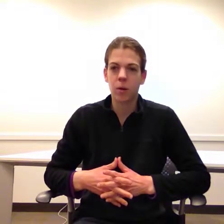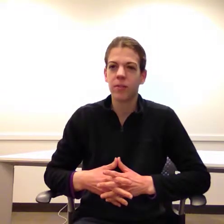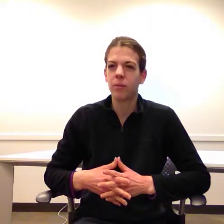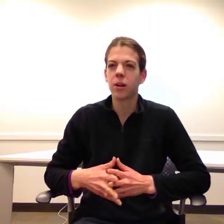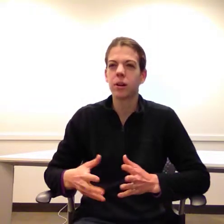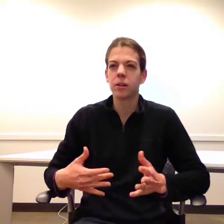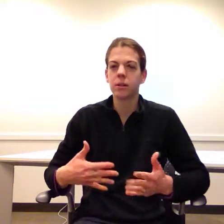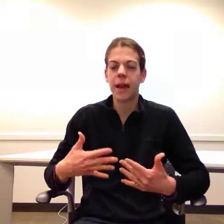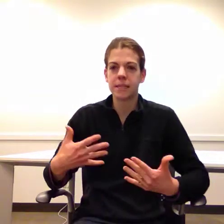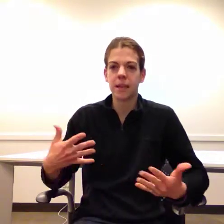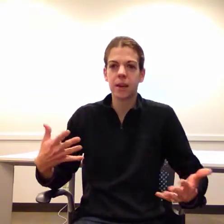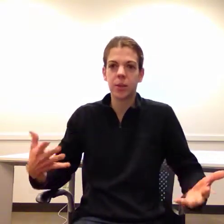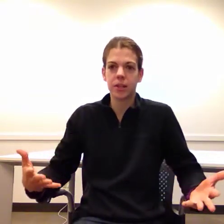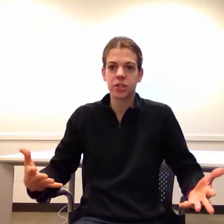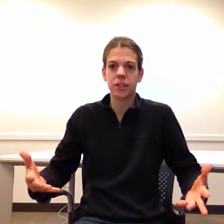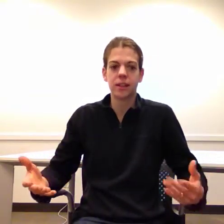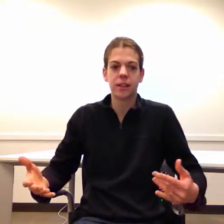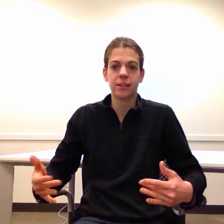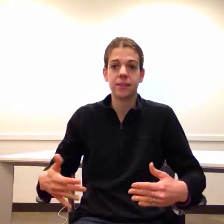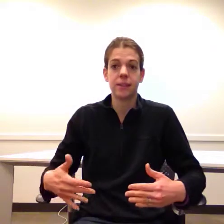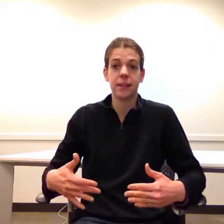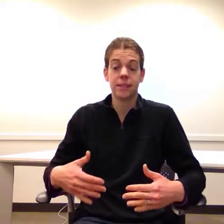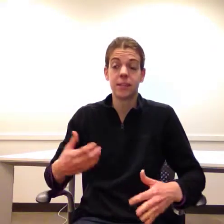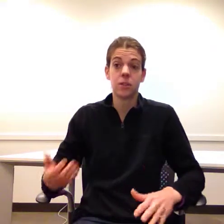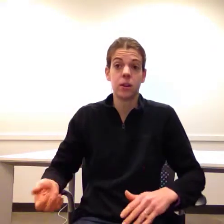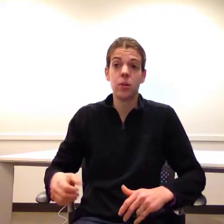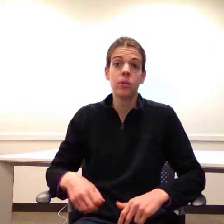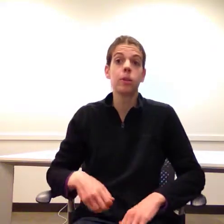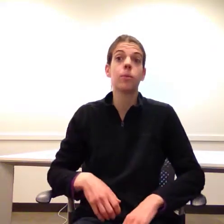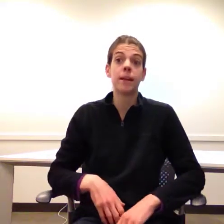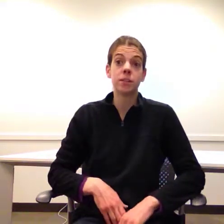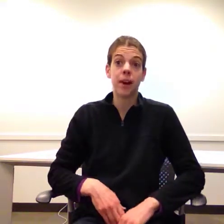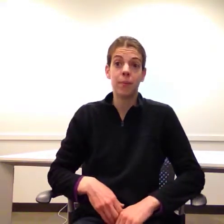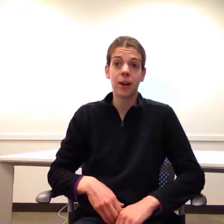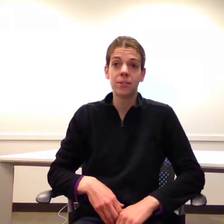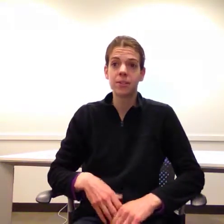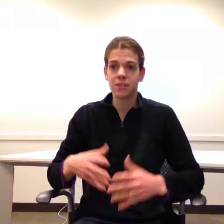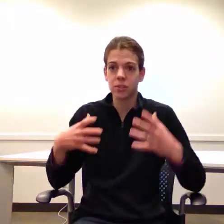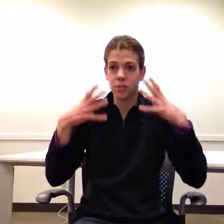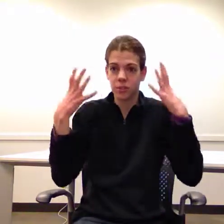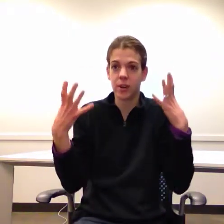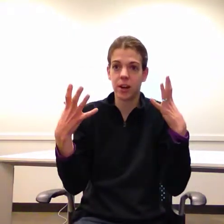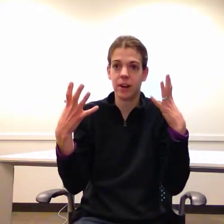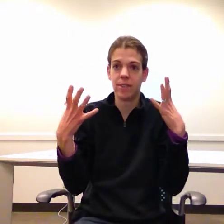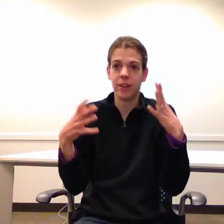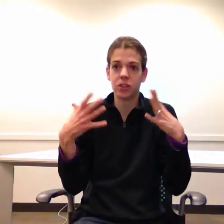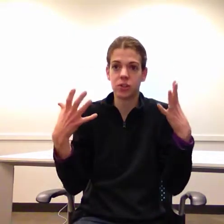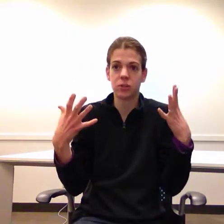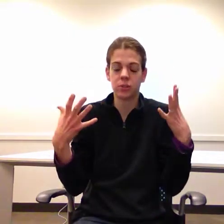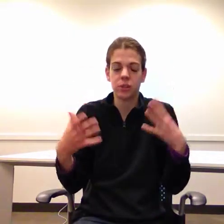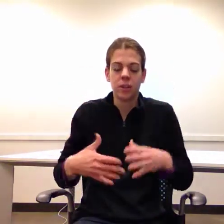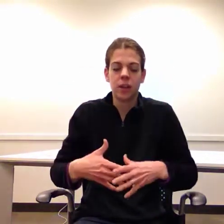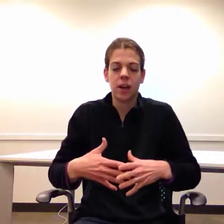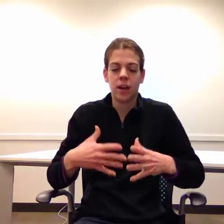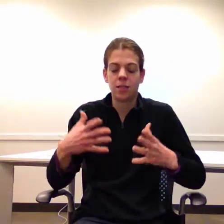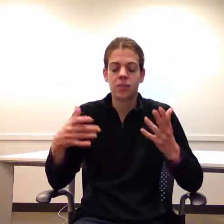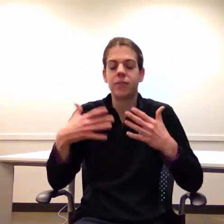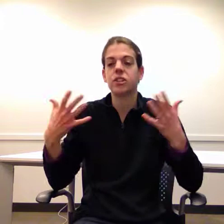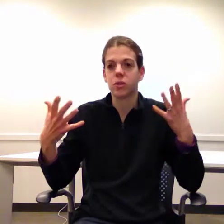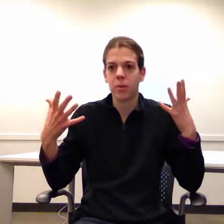If we're asking a question that is yes or no, then you raise your eyebrows. There's a very facial, there's a facial